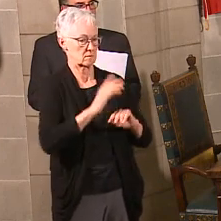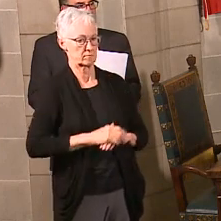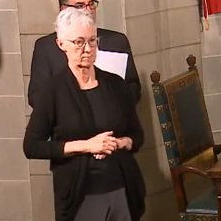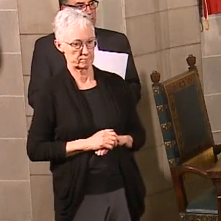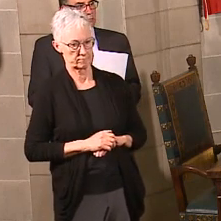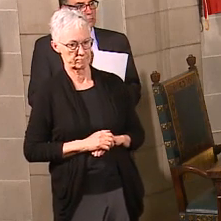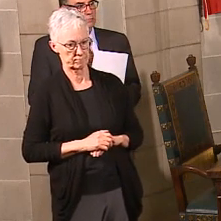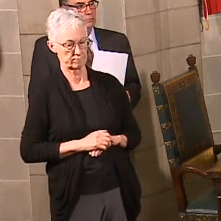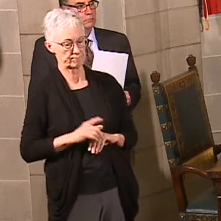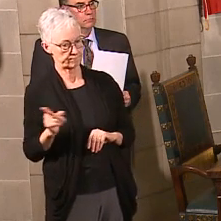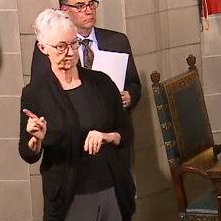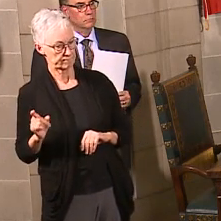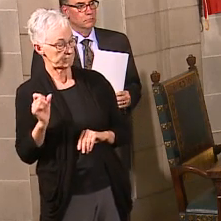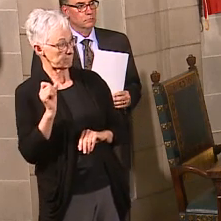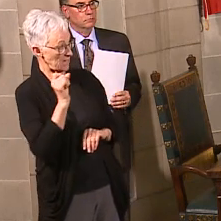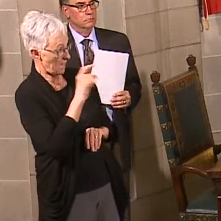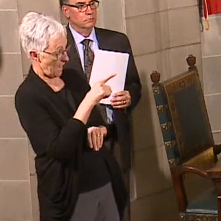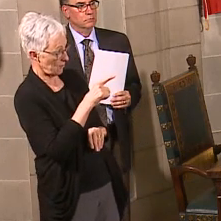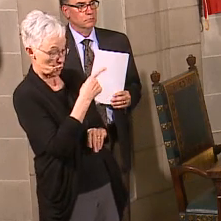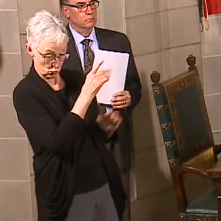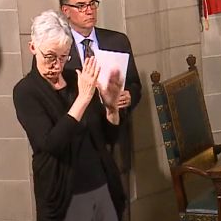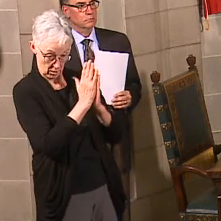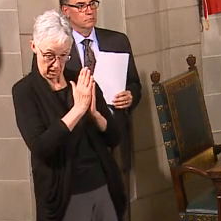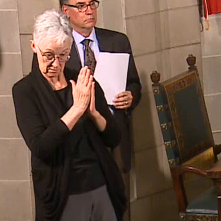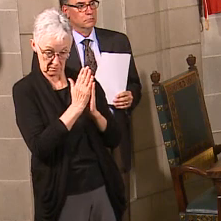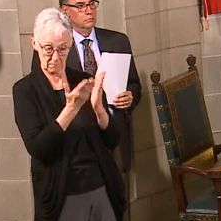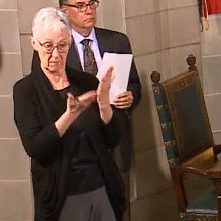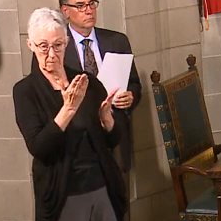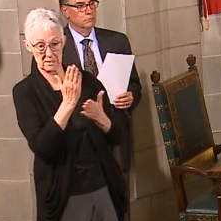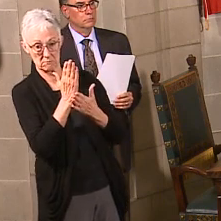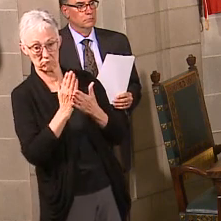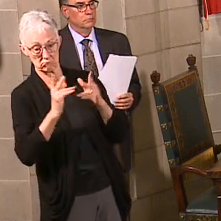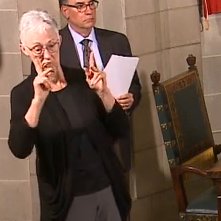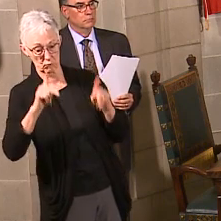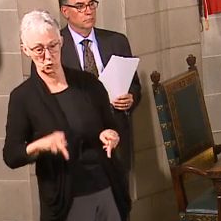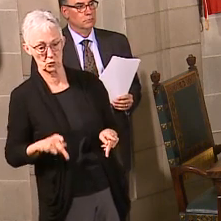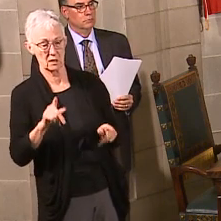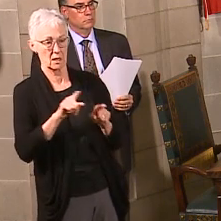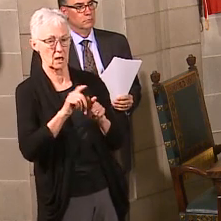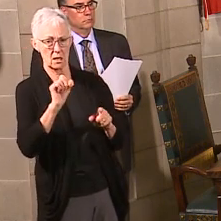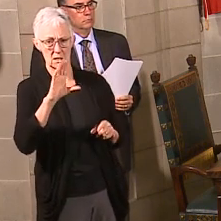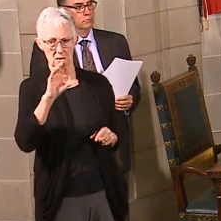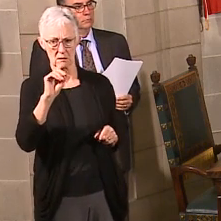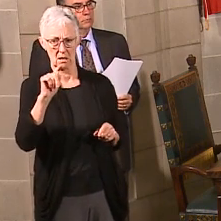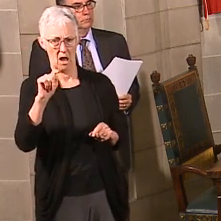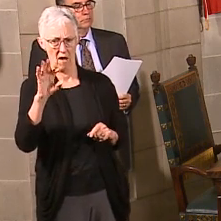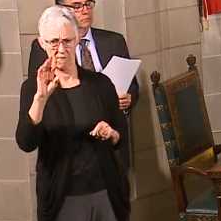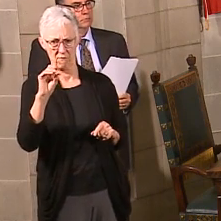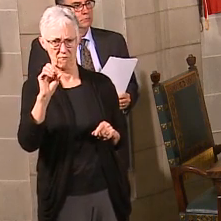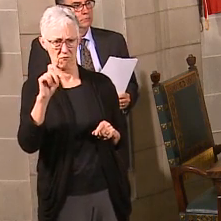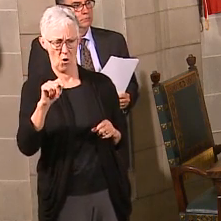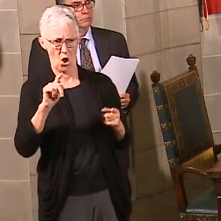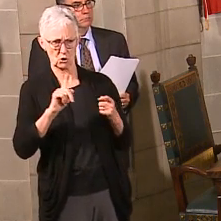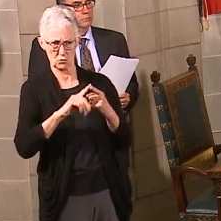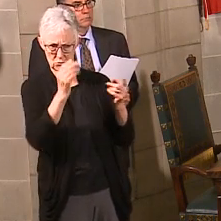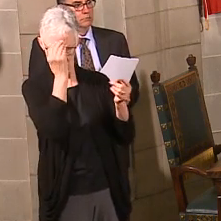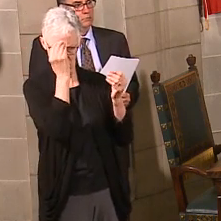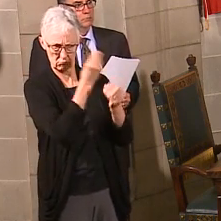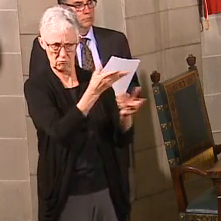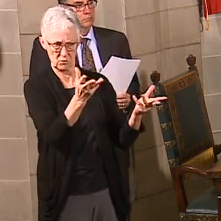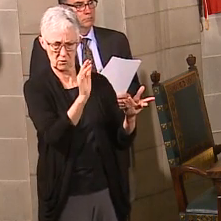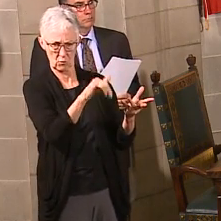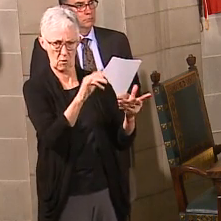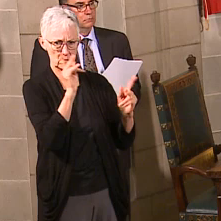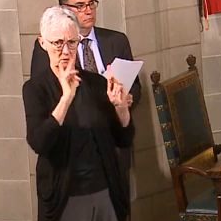you thought about designating someone like Scott Frost who can connect with these demographics to get the message across? As a matter of fact,